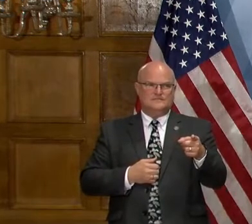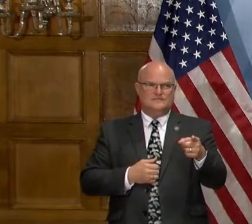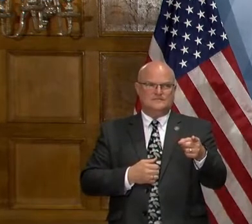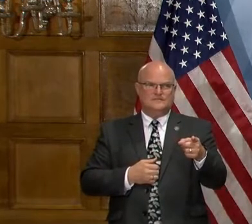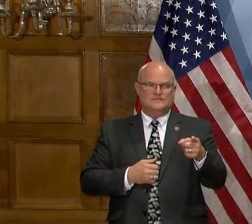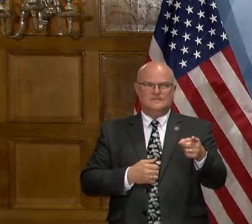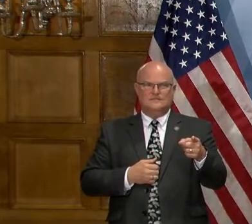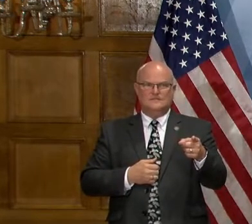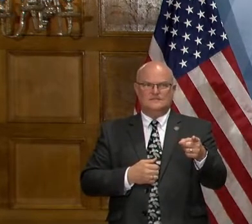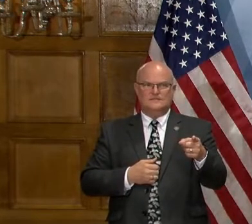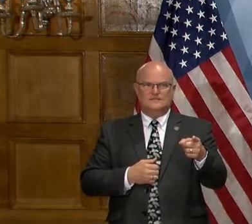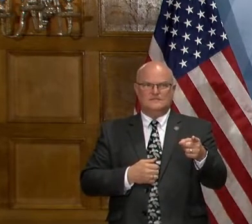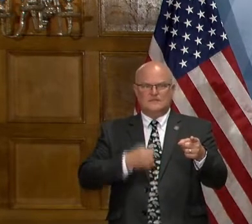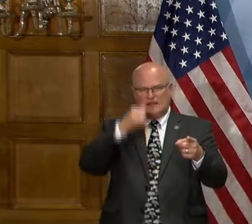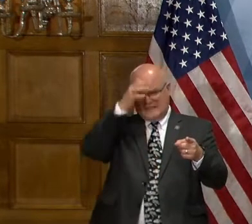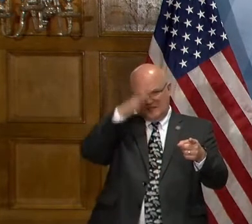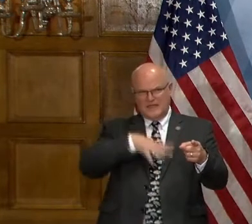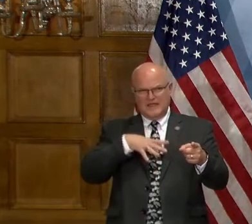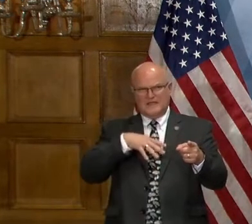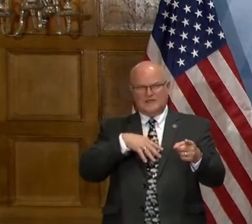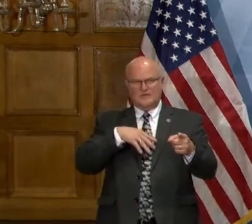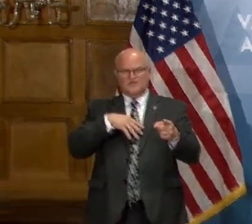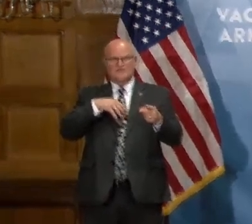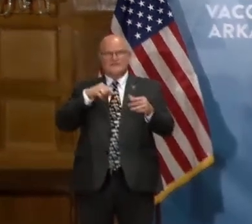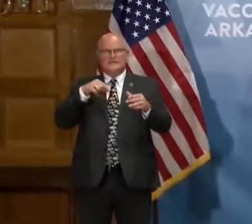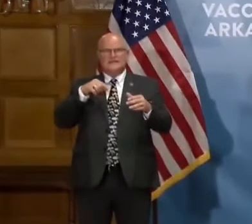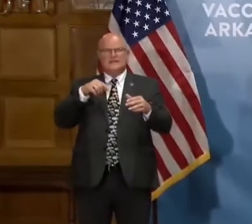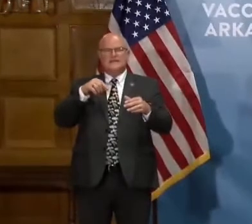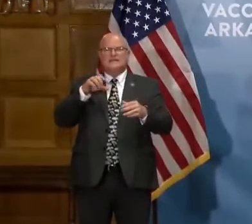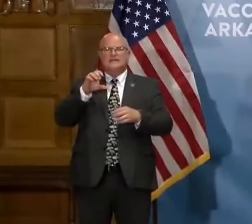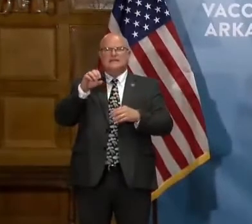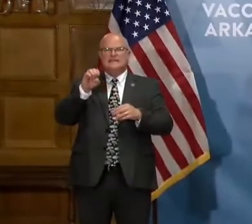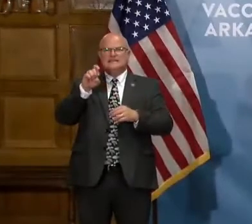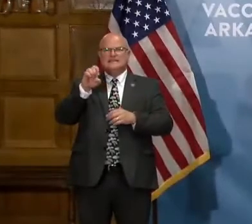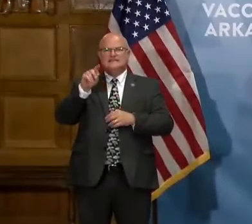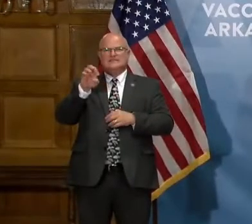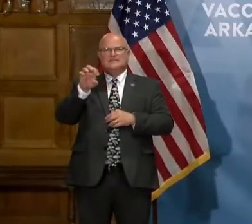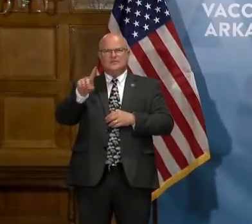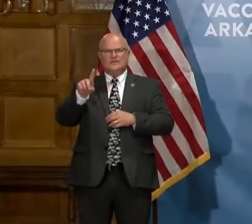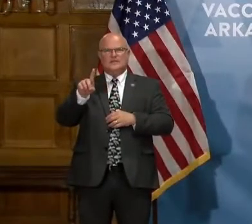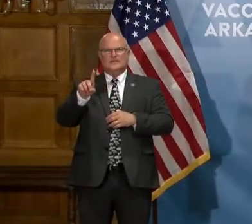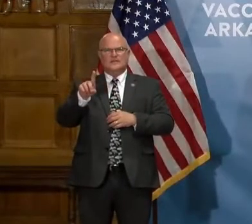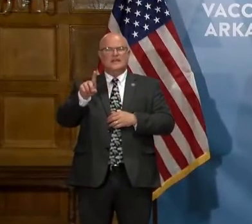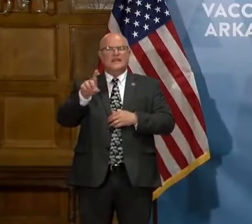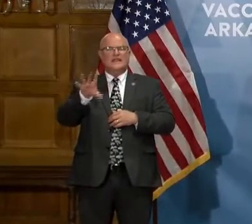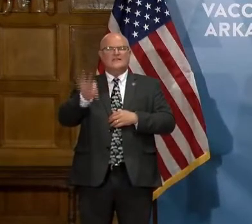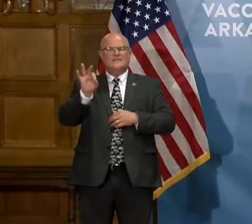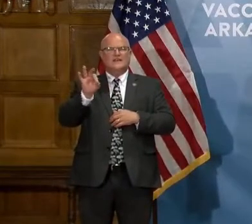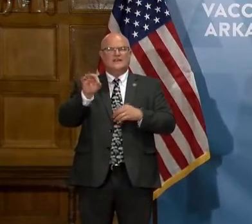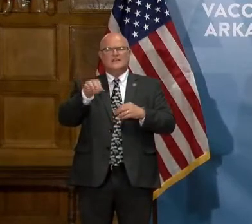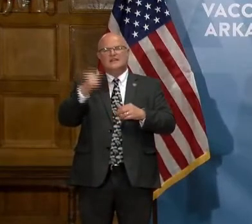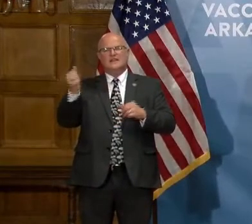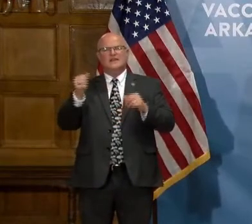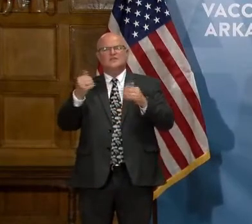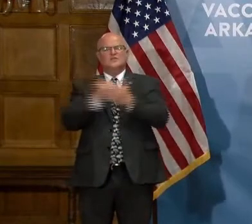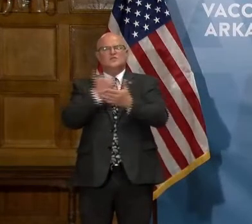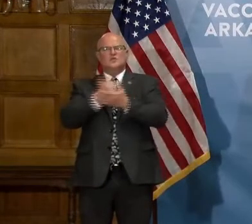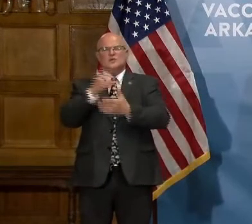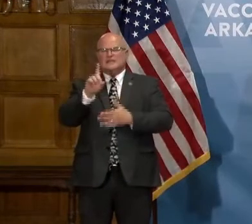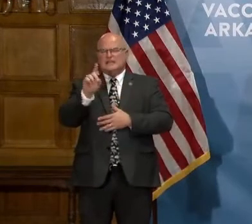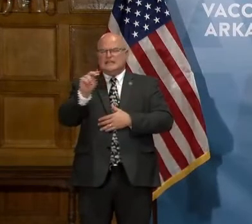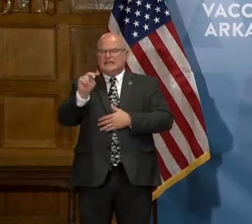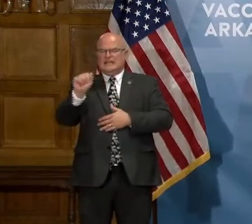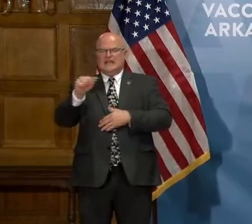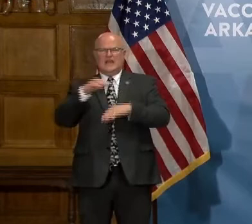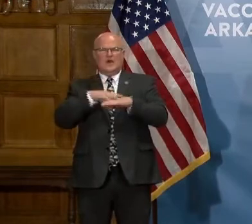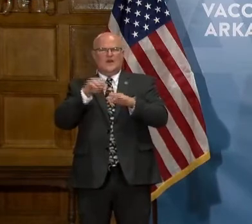Liddell Lee, who was executed 4 years ago, they've now found new DNA of an unknown male on the murder weapon. What's your reaction to that, and how do you feel